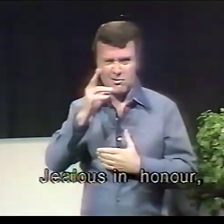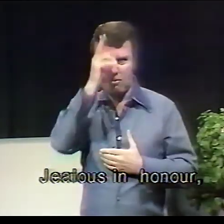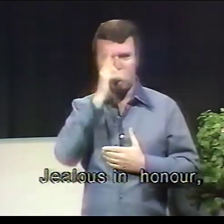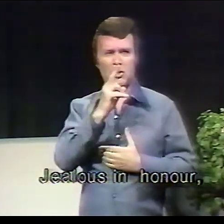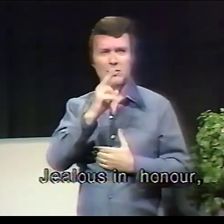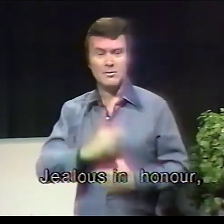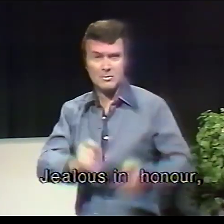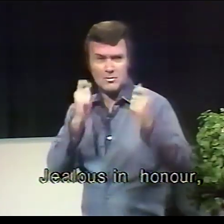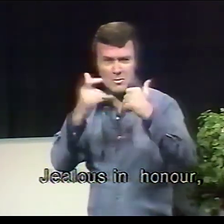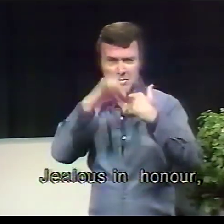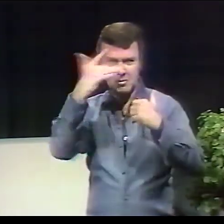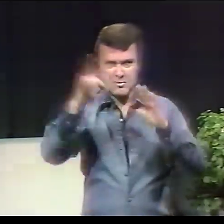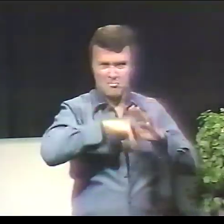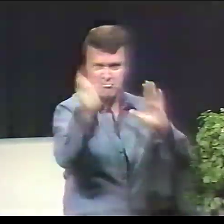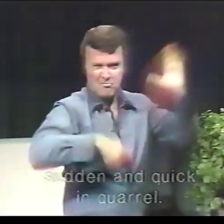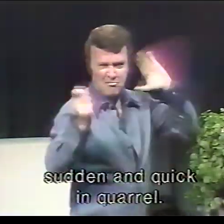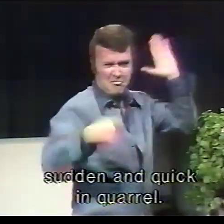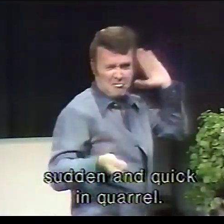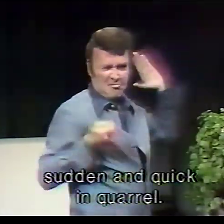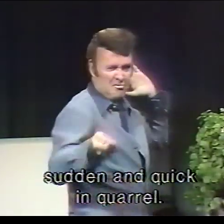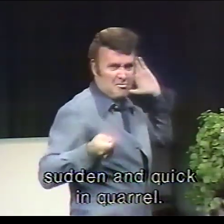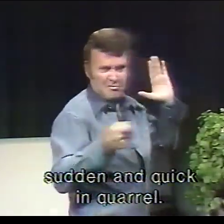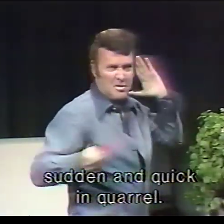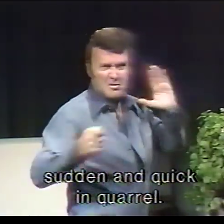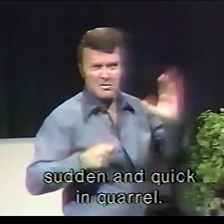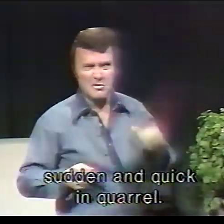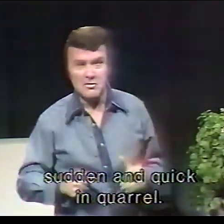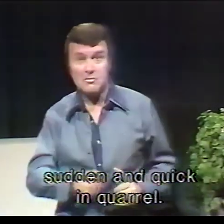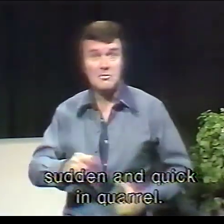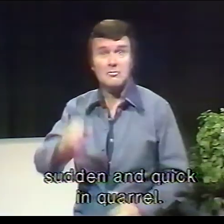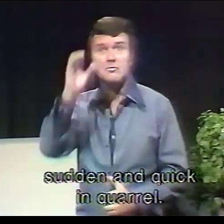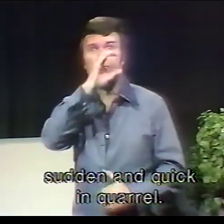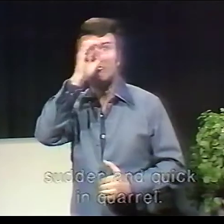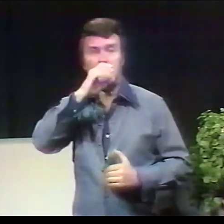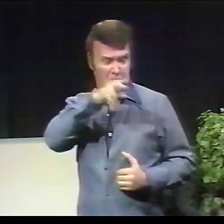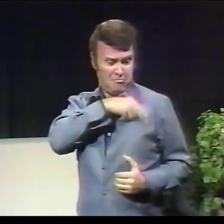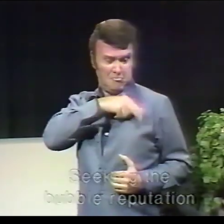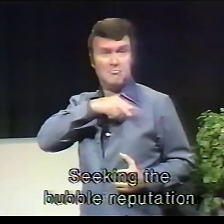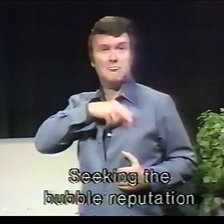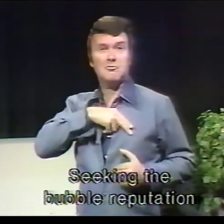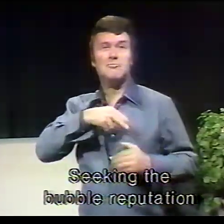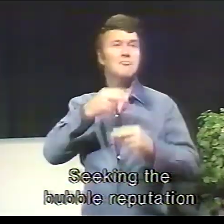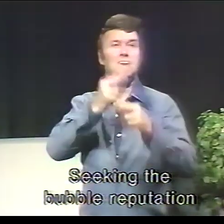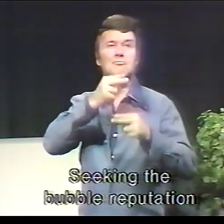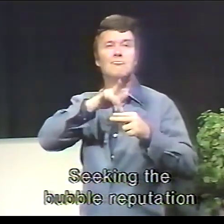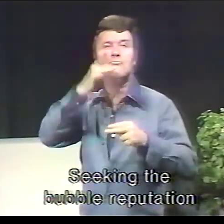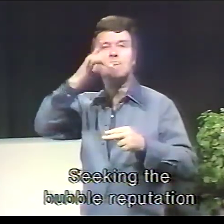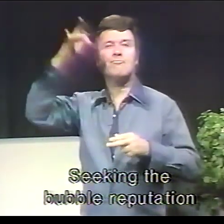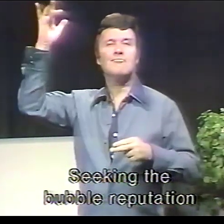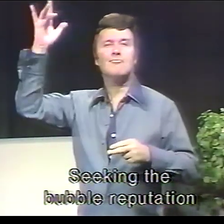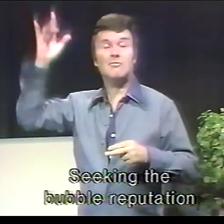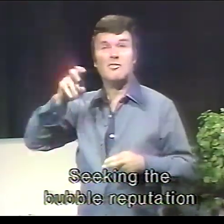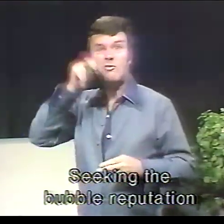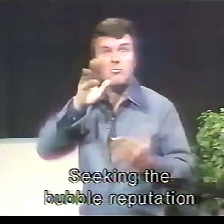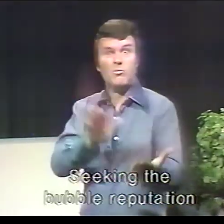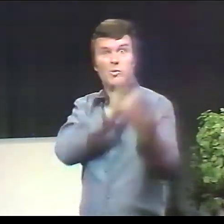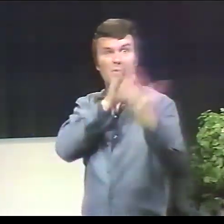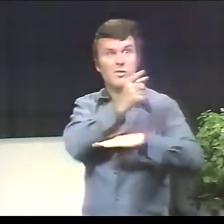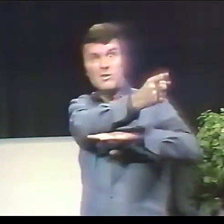jealous in honor, sudden and quick in quarrel, seeking the bubble reputation,